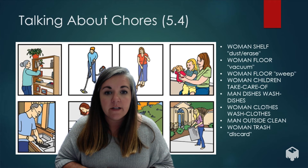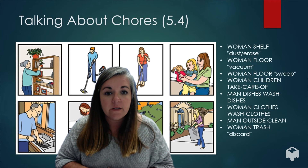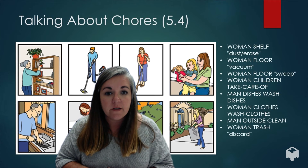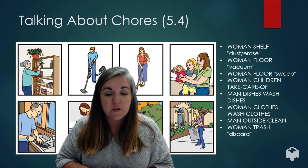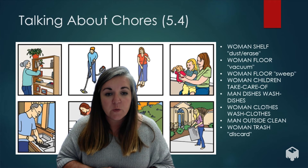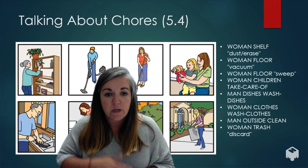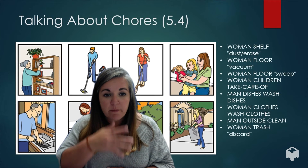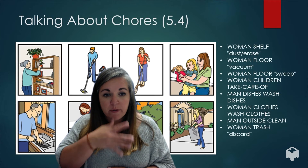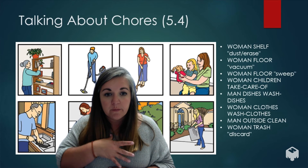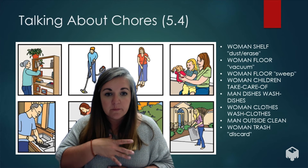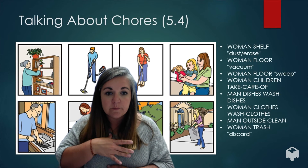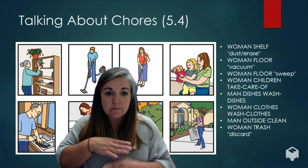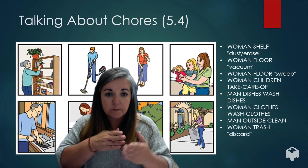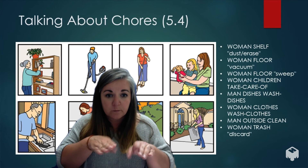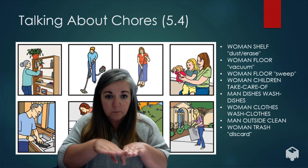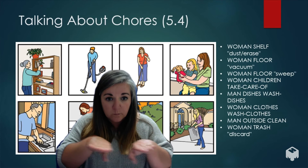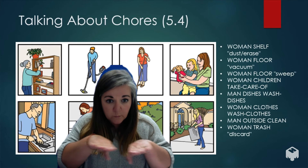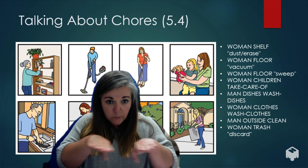all right. Then sweep.